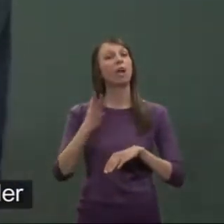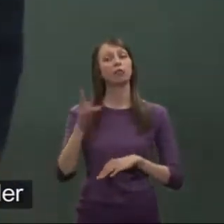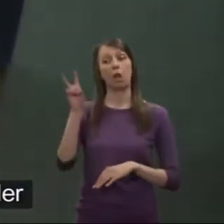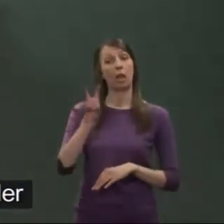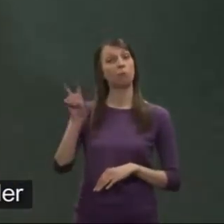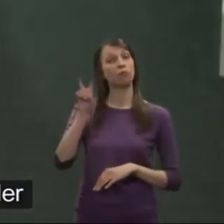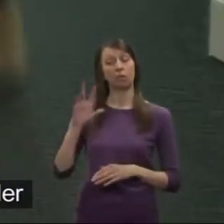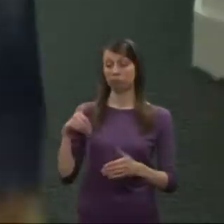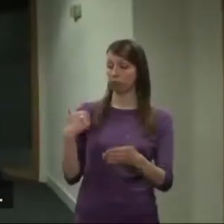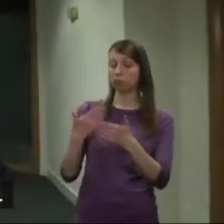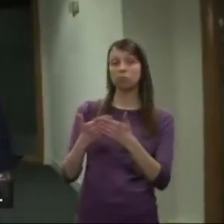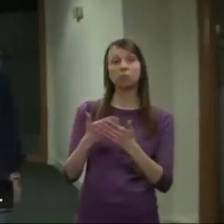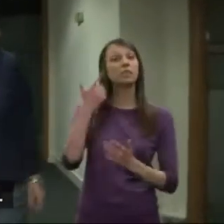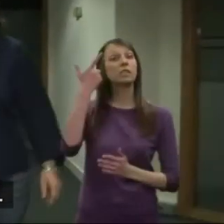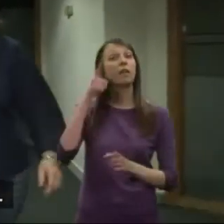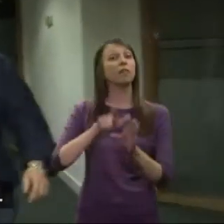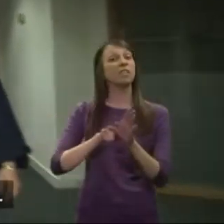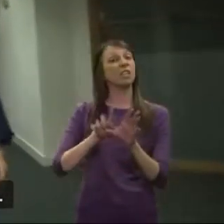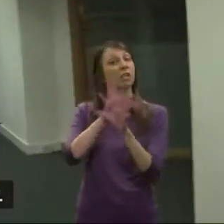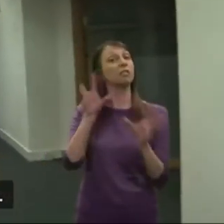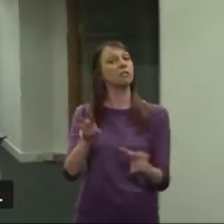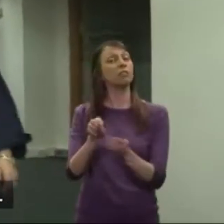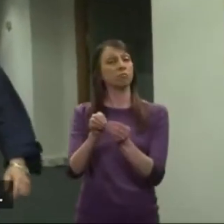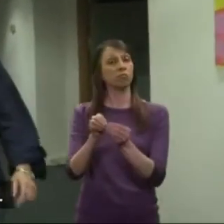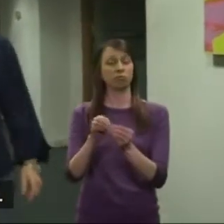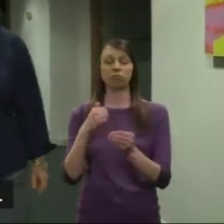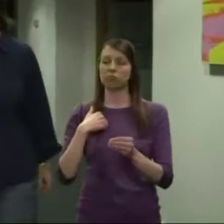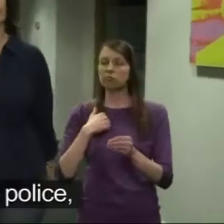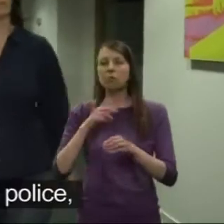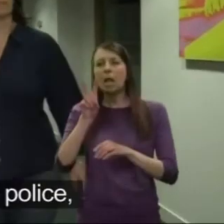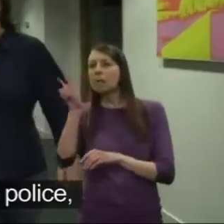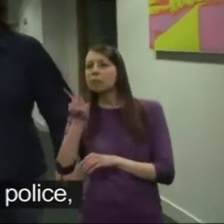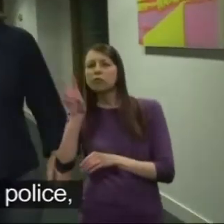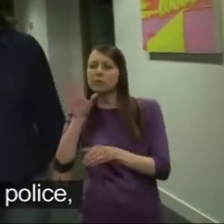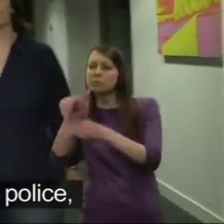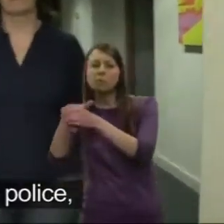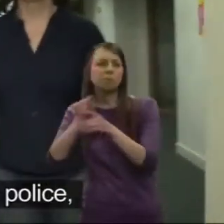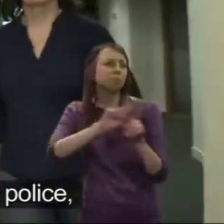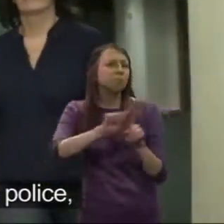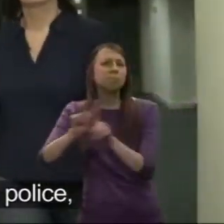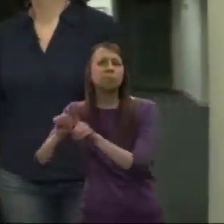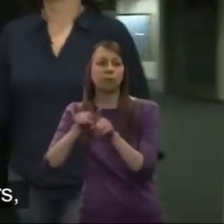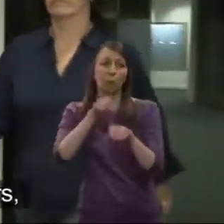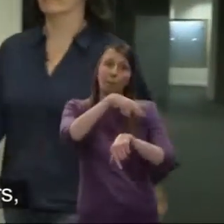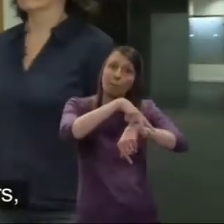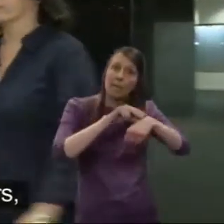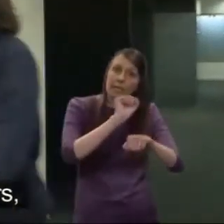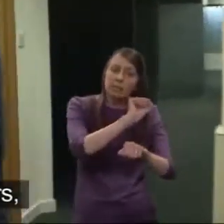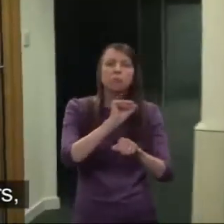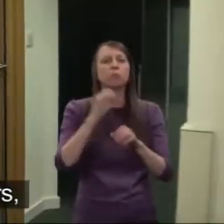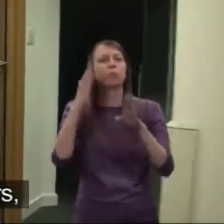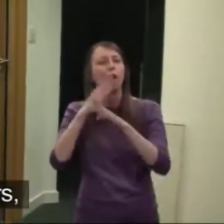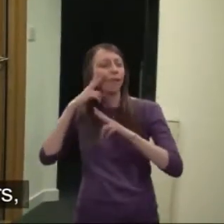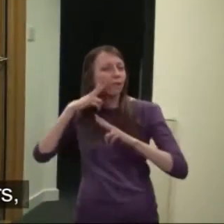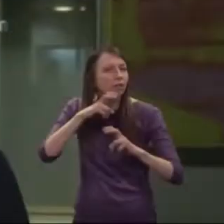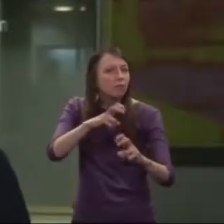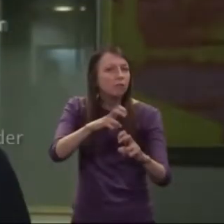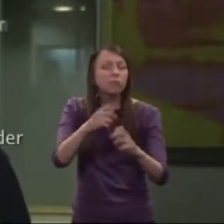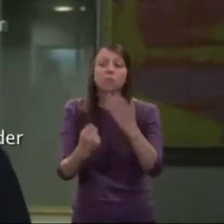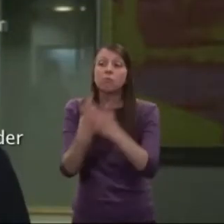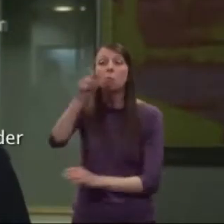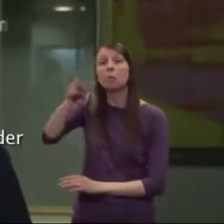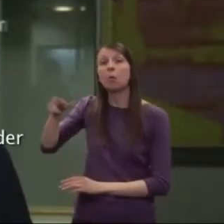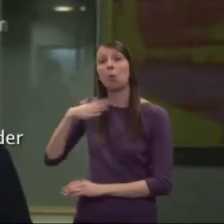I have been a professional lip reader for about 7 years and do lip reading for the police, for private